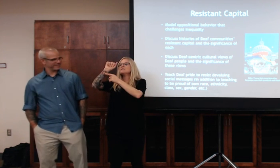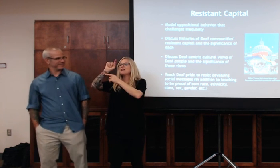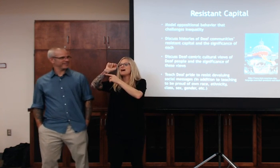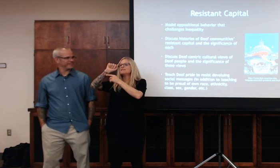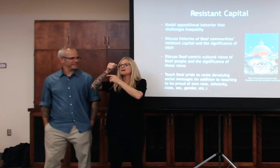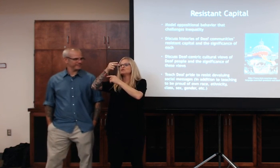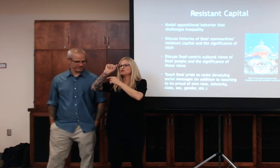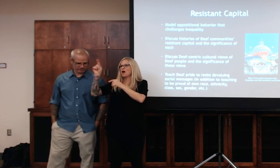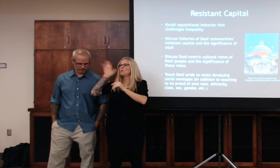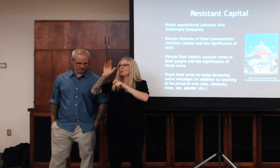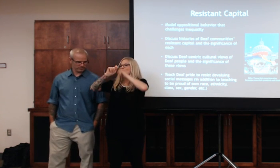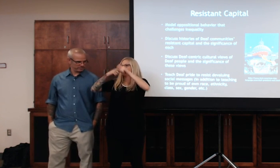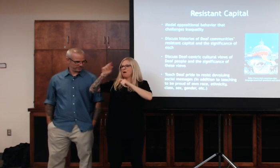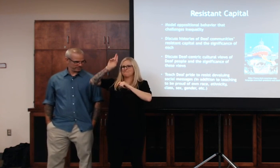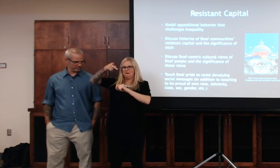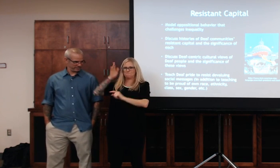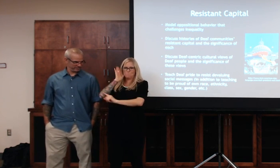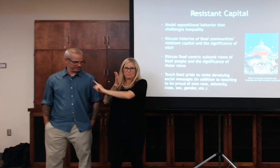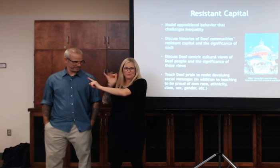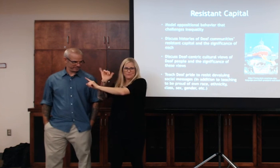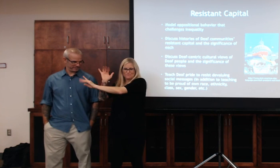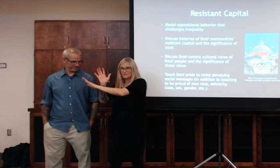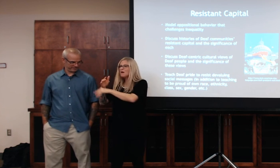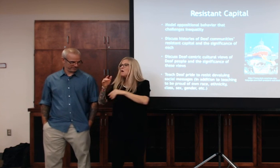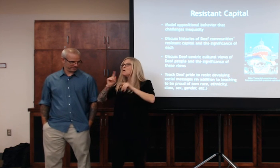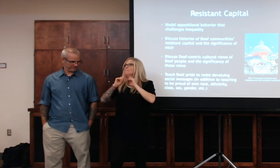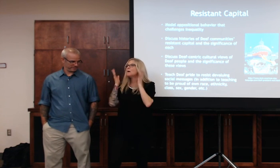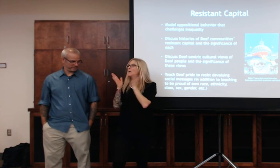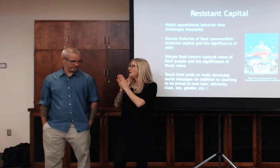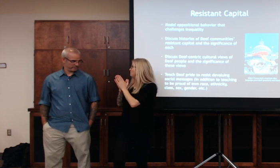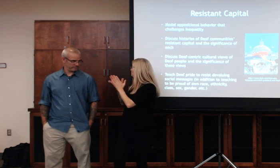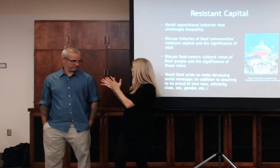Natasha will be wrapping up in just a second. But